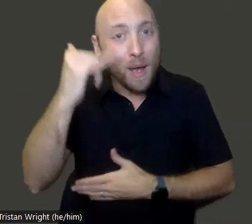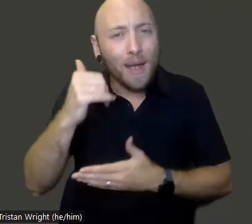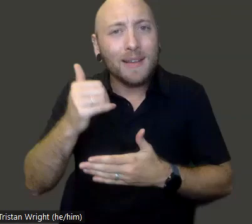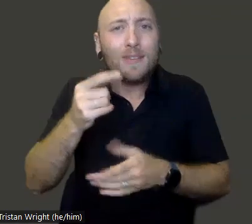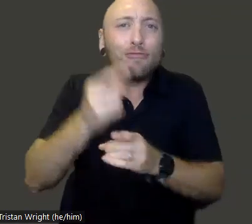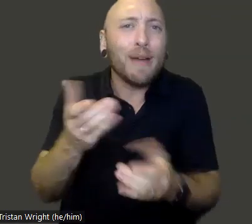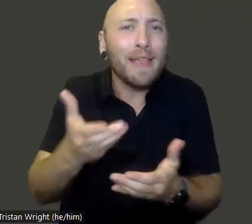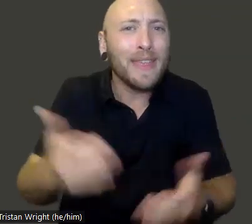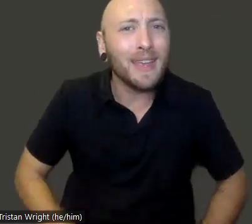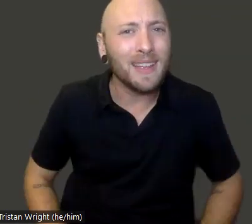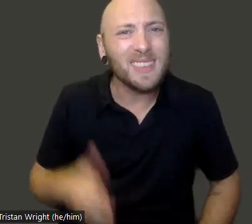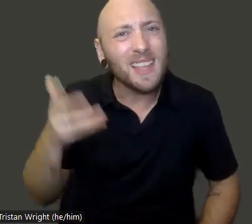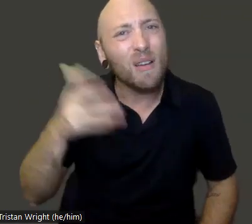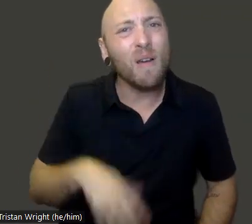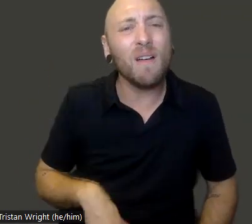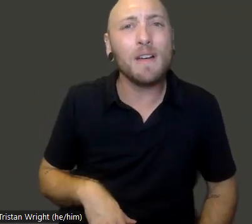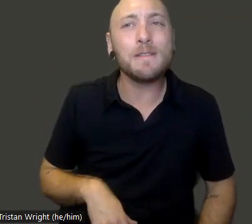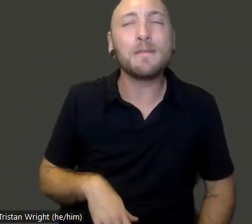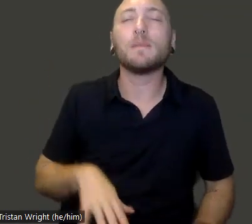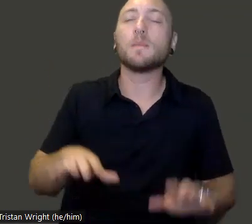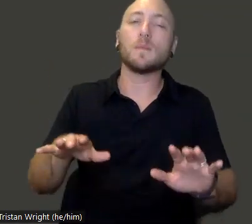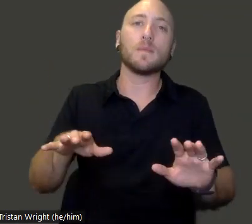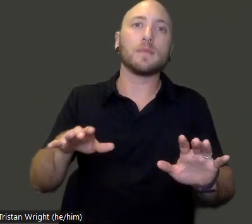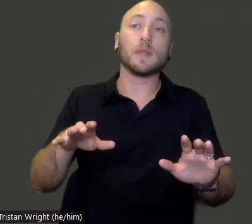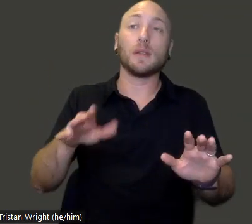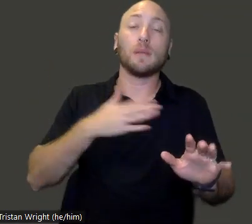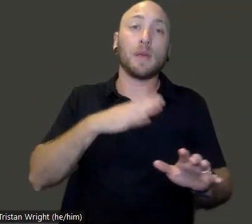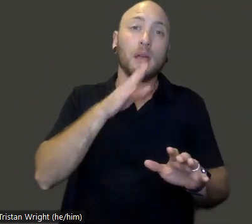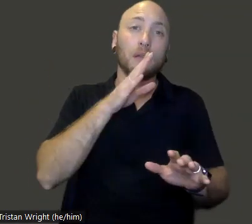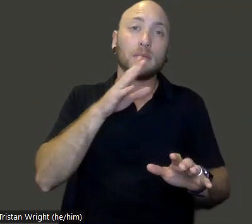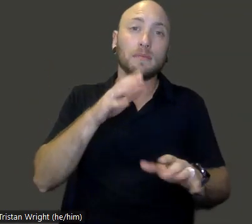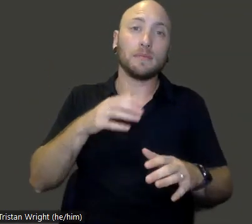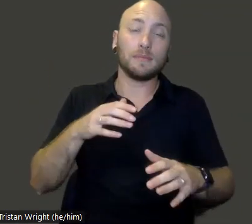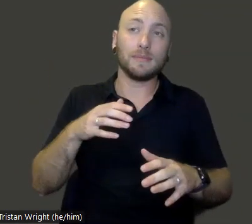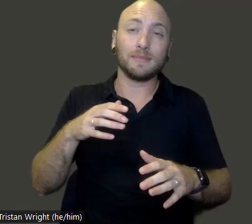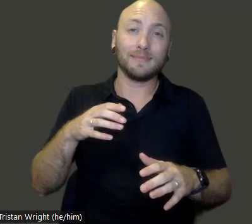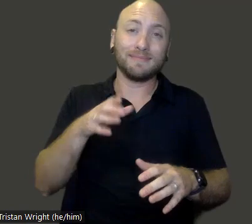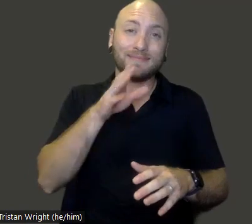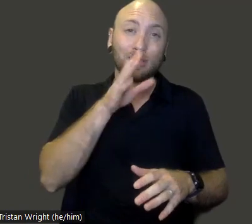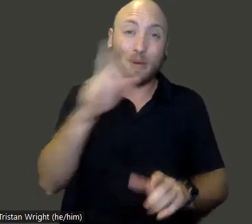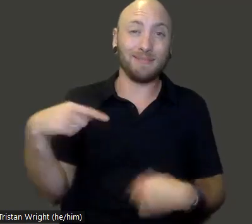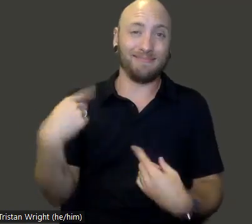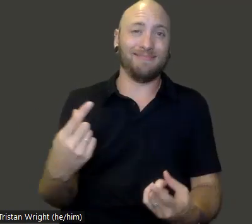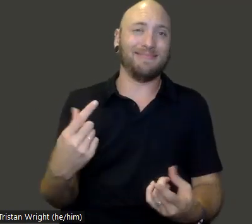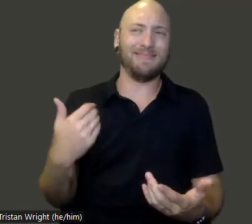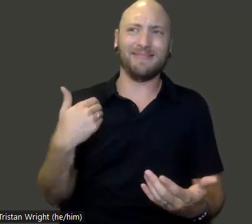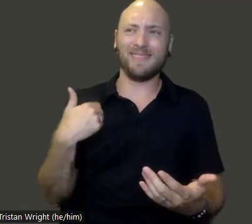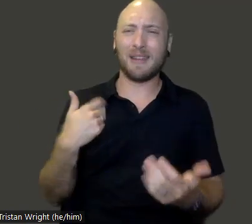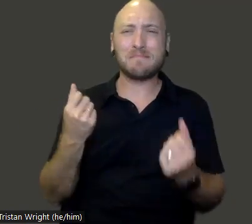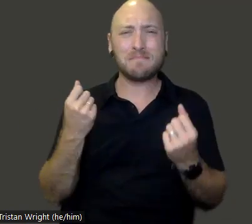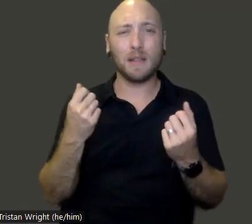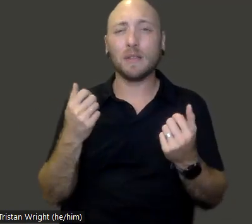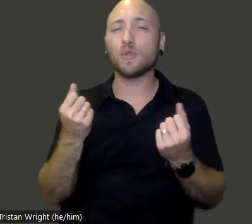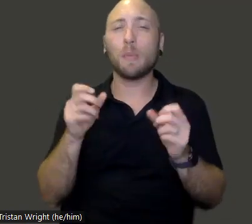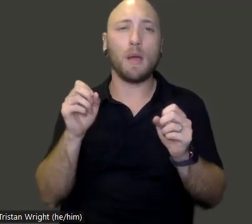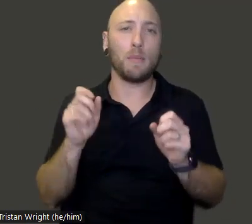and I've had all sorts of opportunities in sobriety that I never would have had if I was still